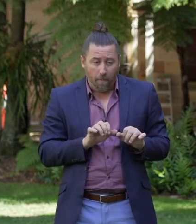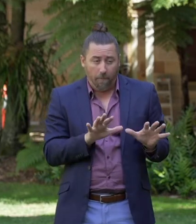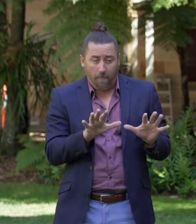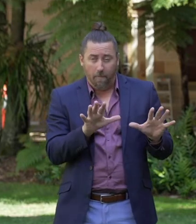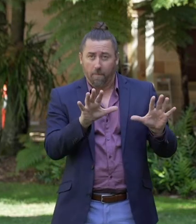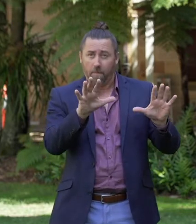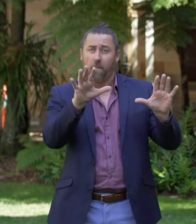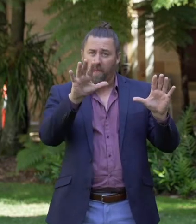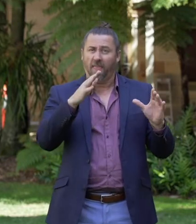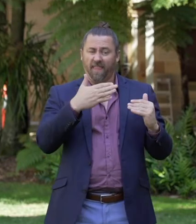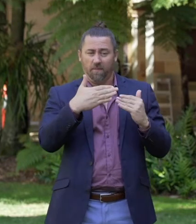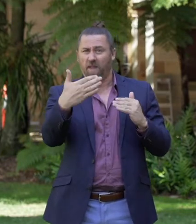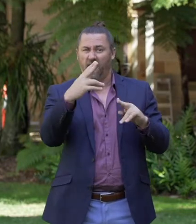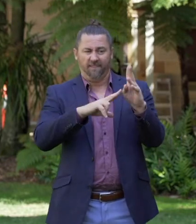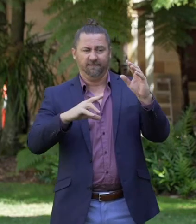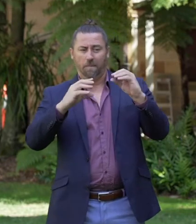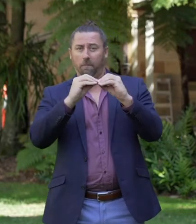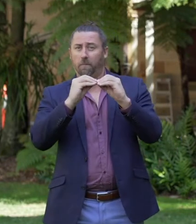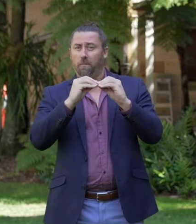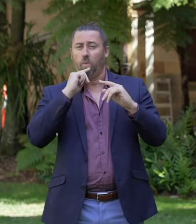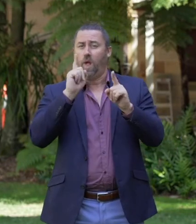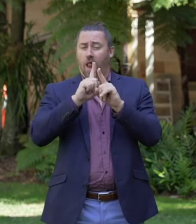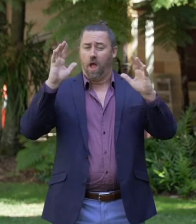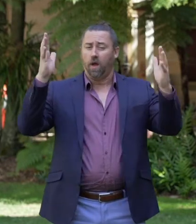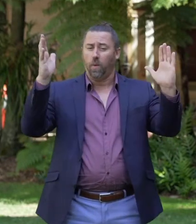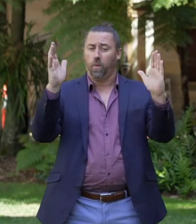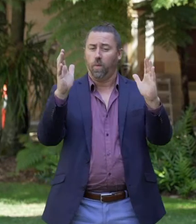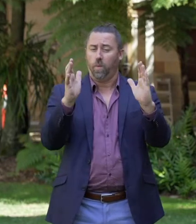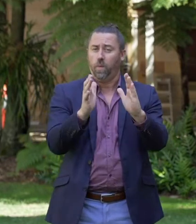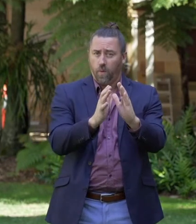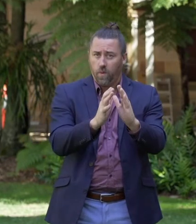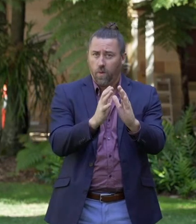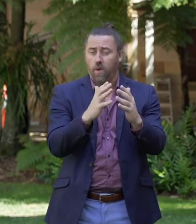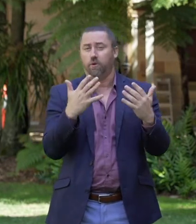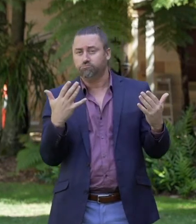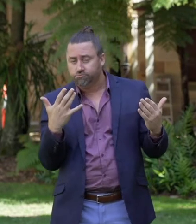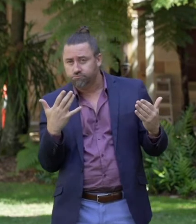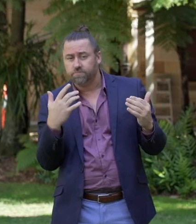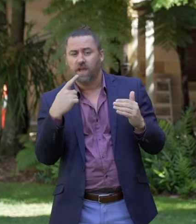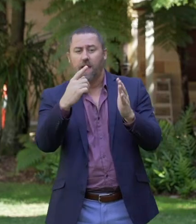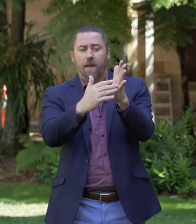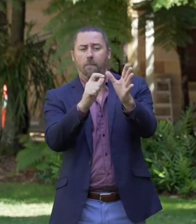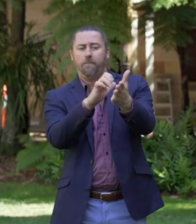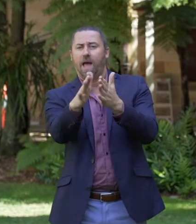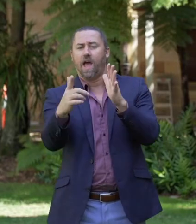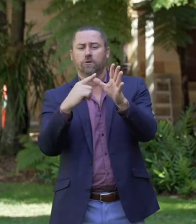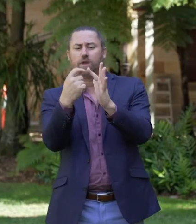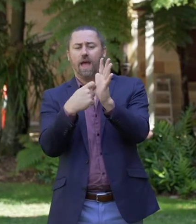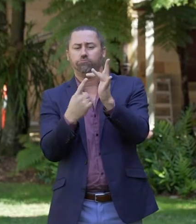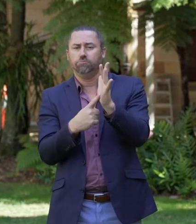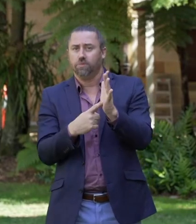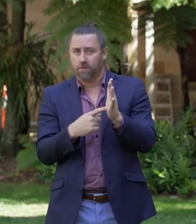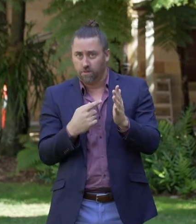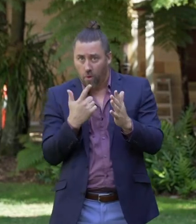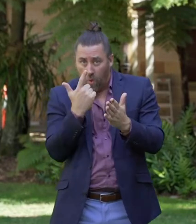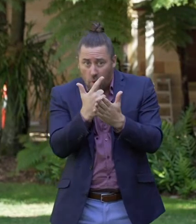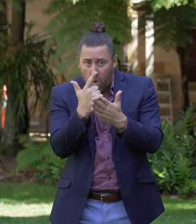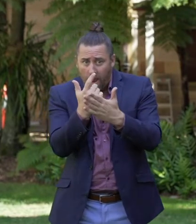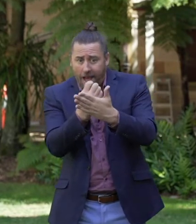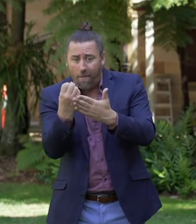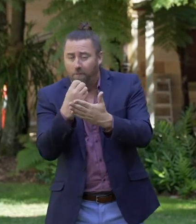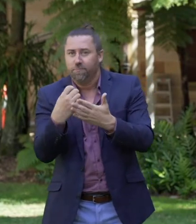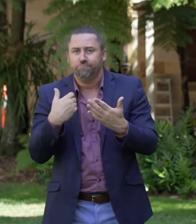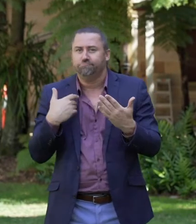we'll come to the end of the wave at the end of this month. Now, what happens in the tail beyond that is still somewhat unknown, because the whole world